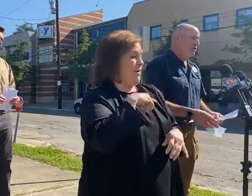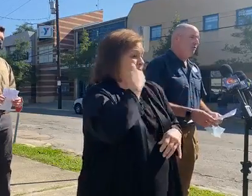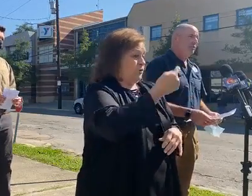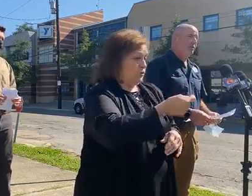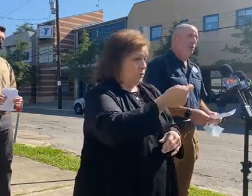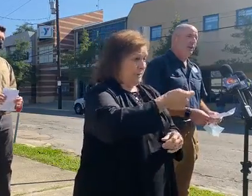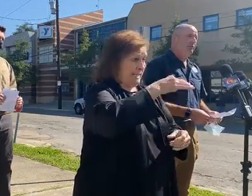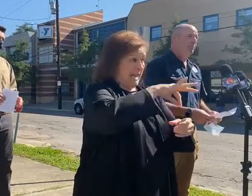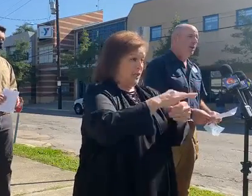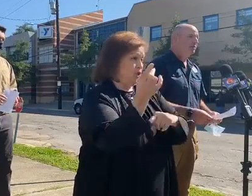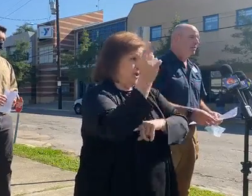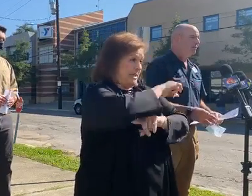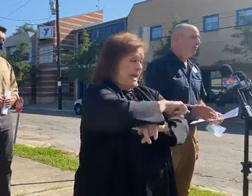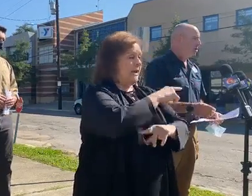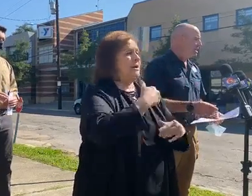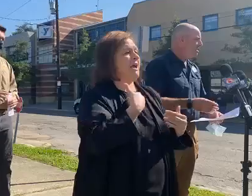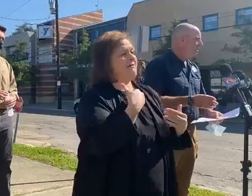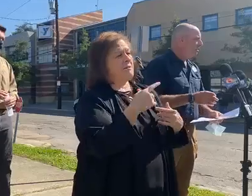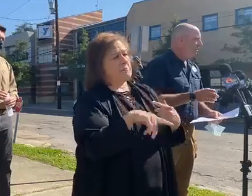and elections. You know, we have about